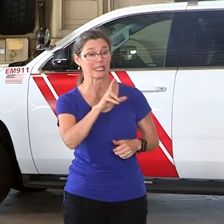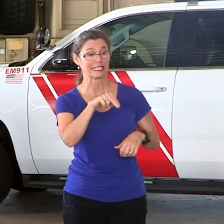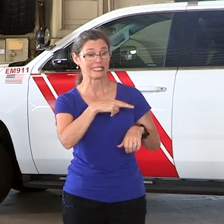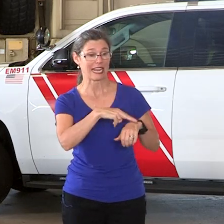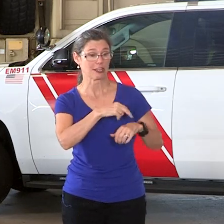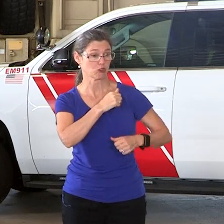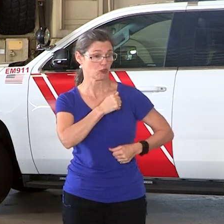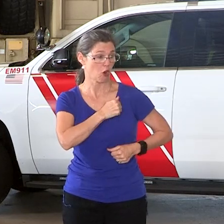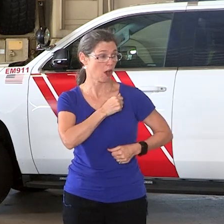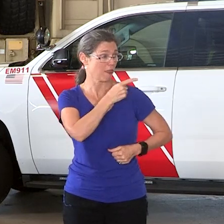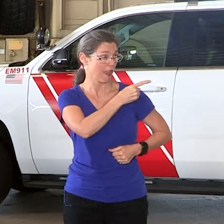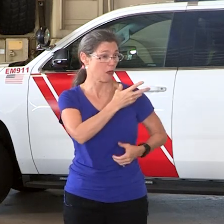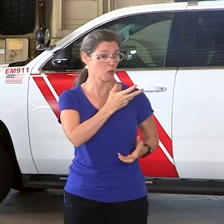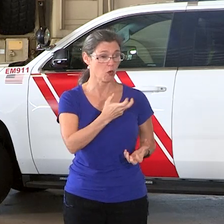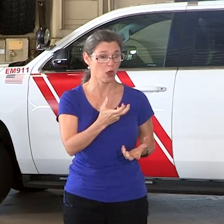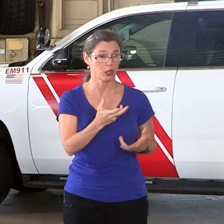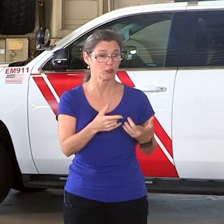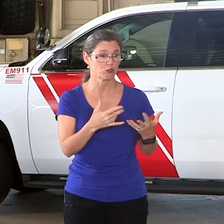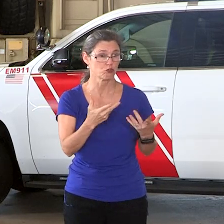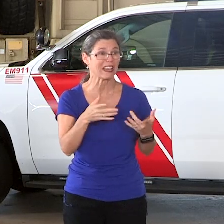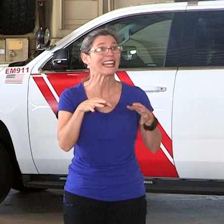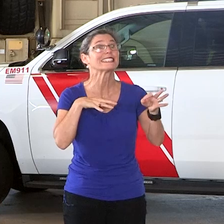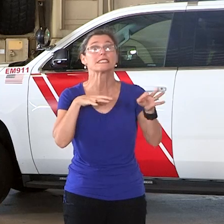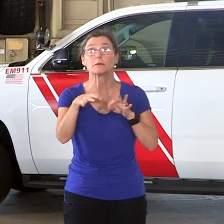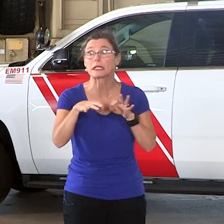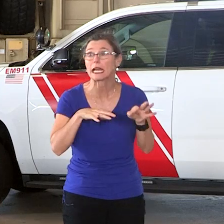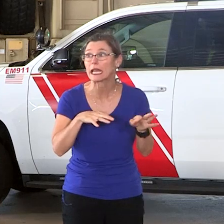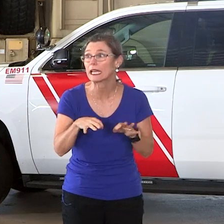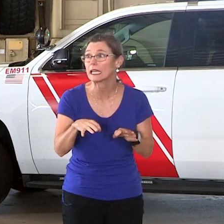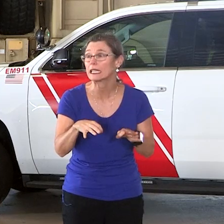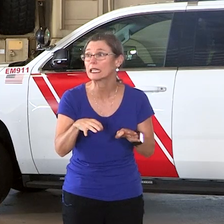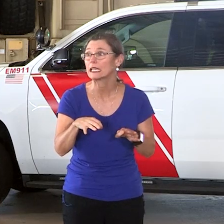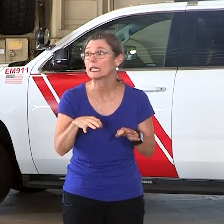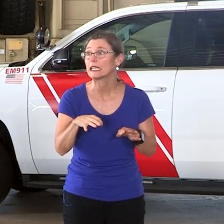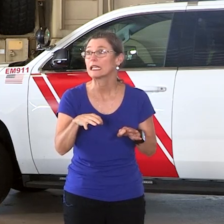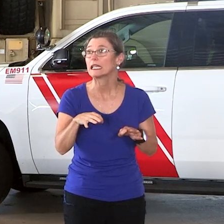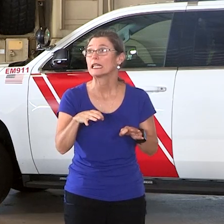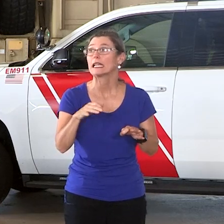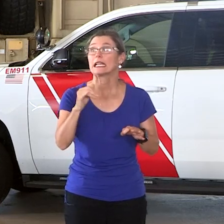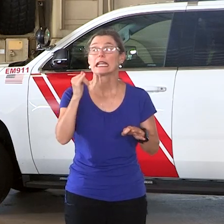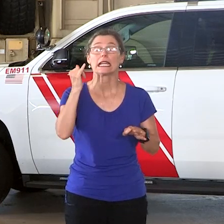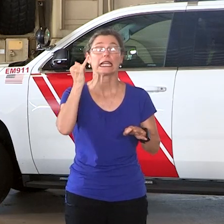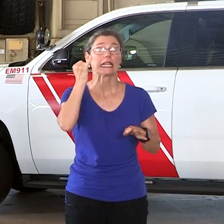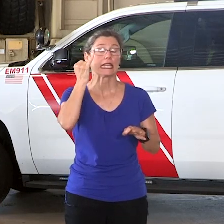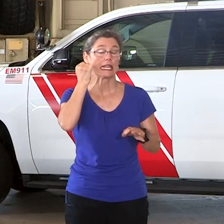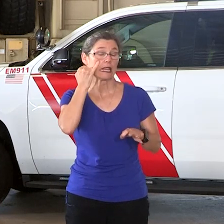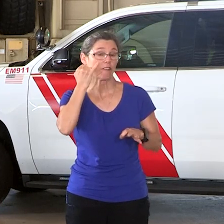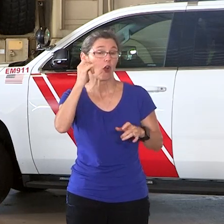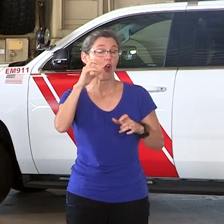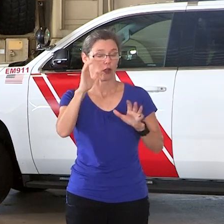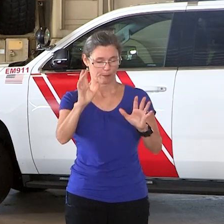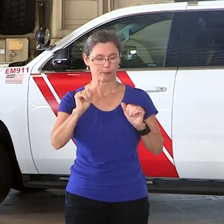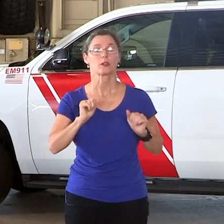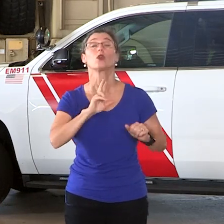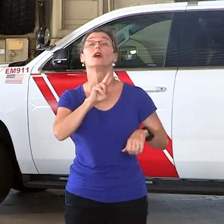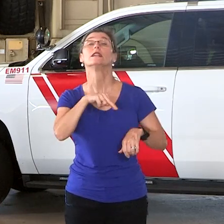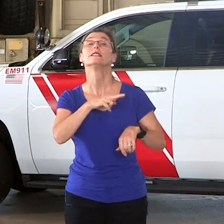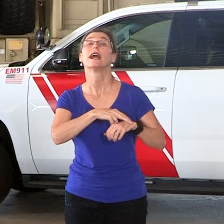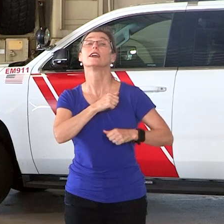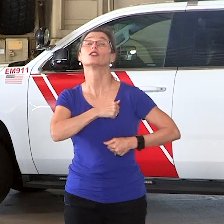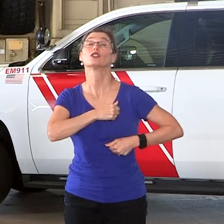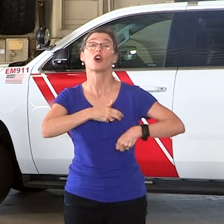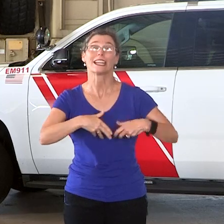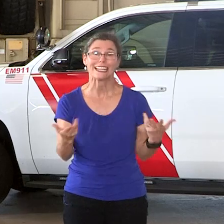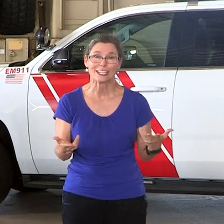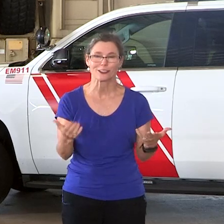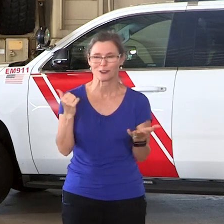Guard wanted to explain whether they're engaged in any other mission other than helping with